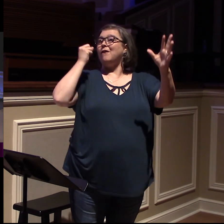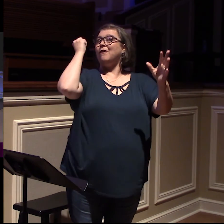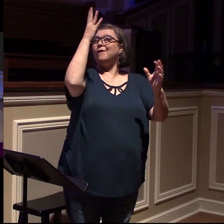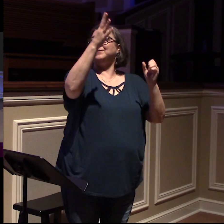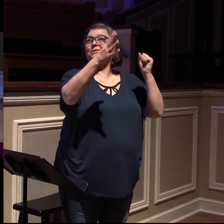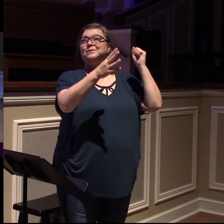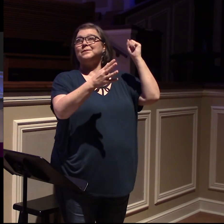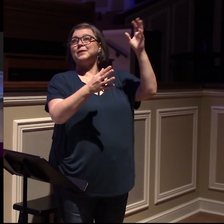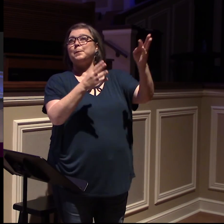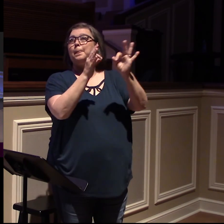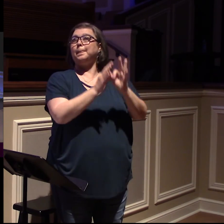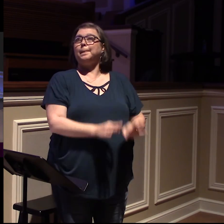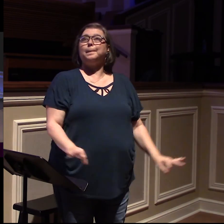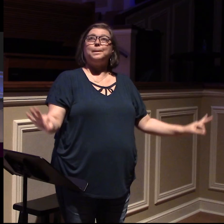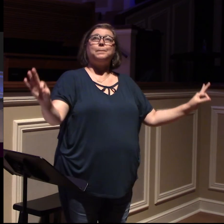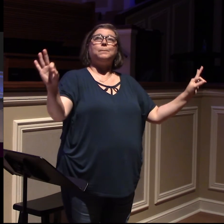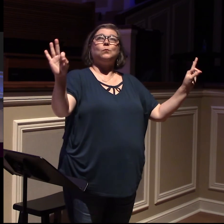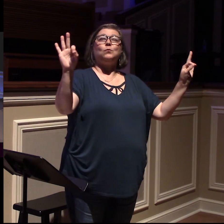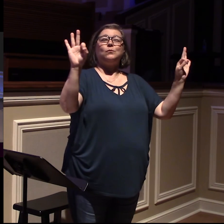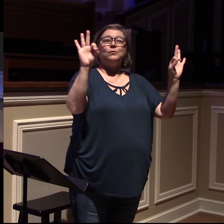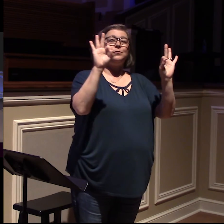song we could ever sing.